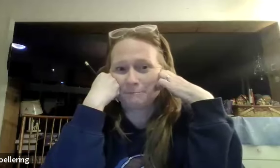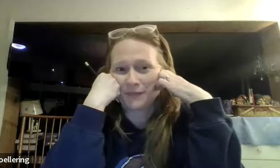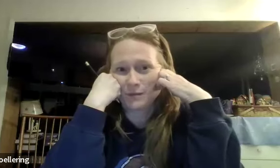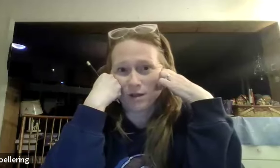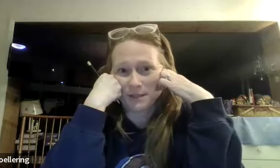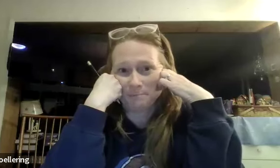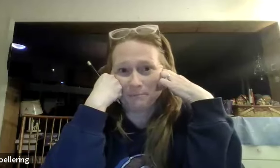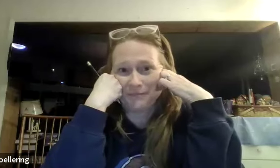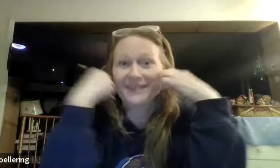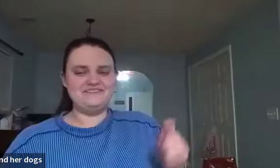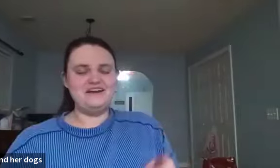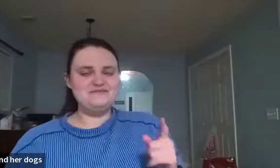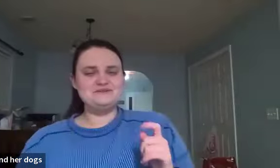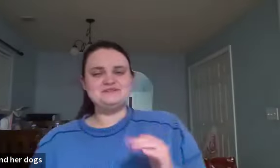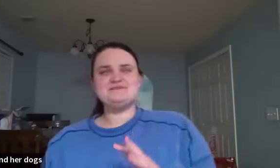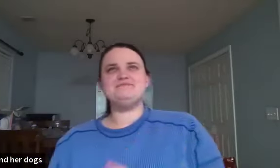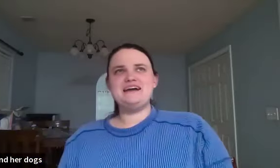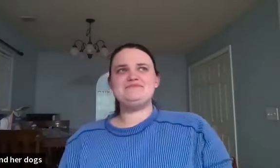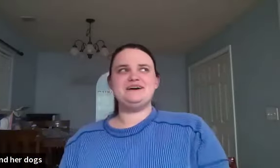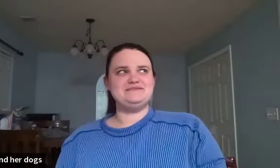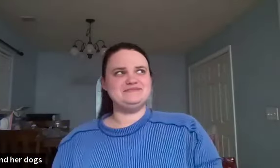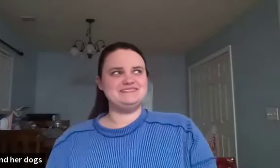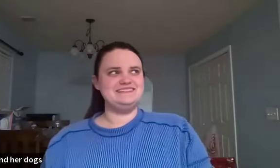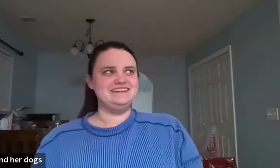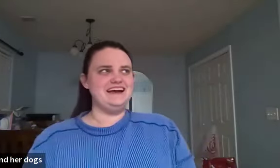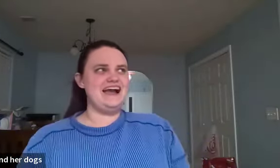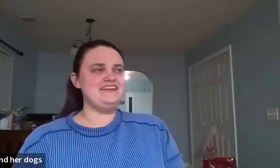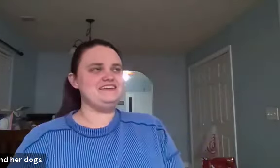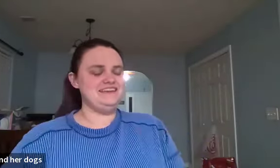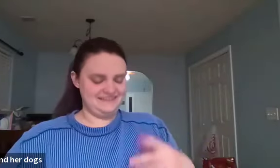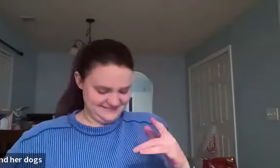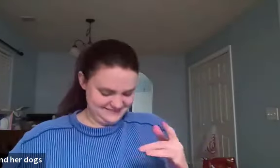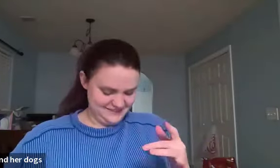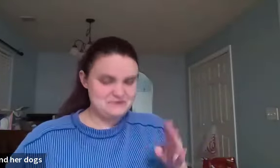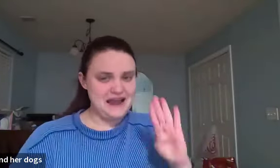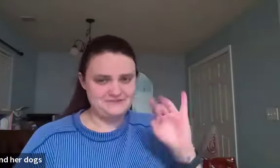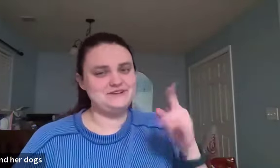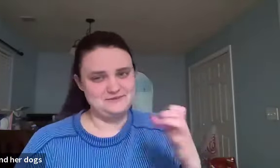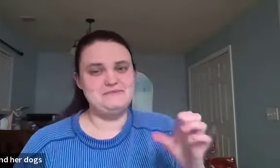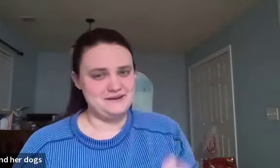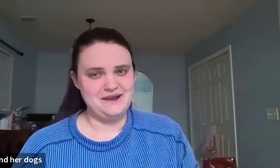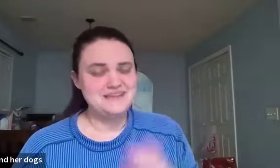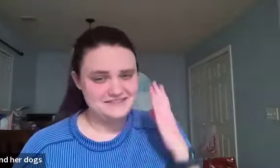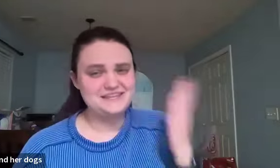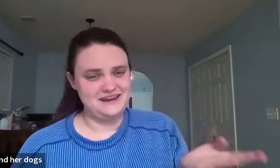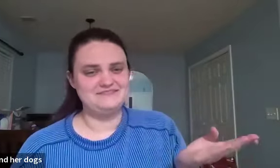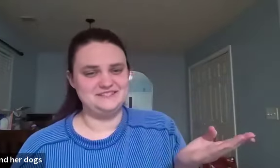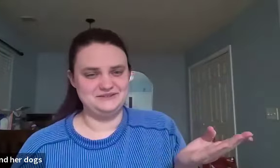It was awesome. if you were doing bagpipes, I think. You would have to fingerspell bagpipes. I think you'd have to do